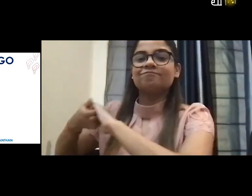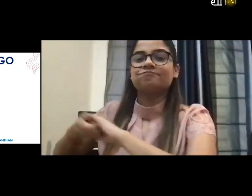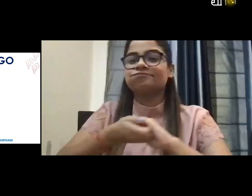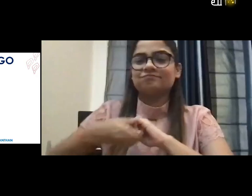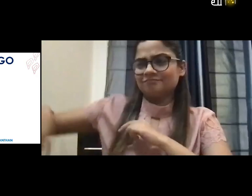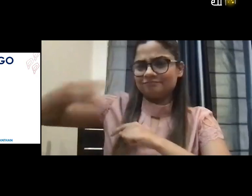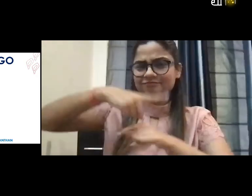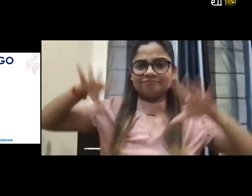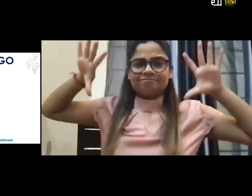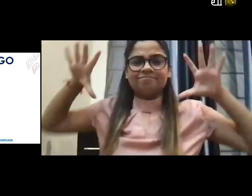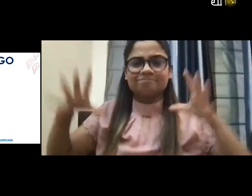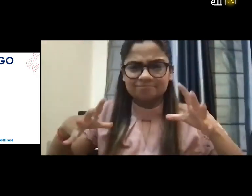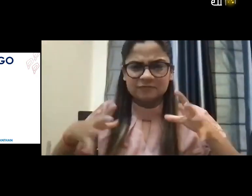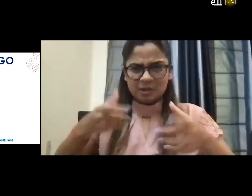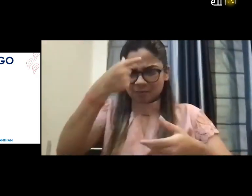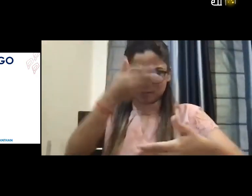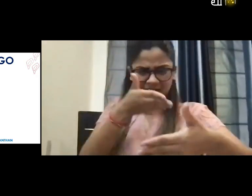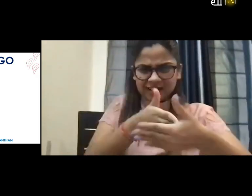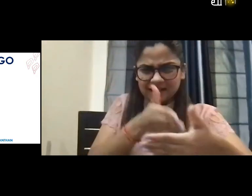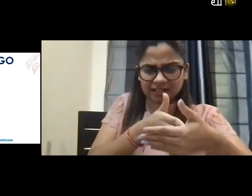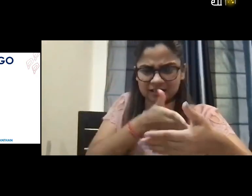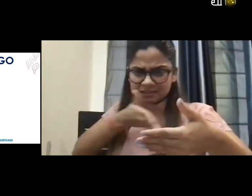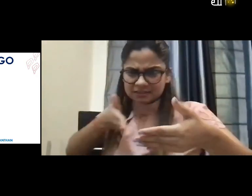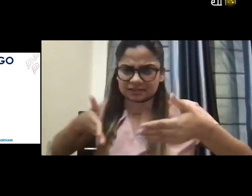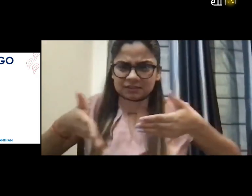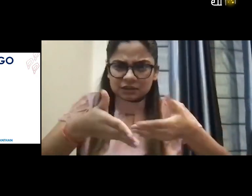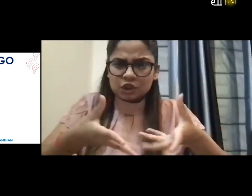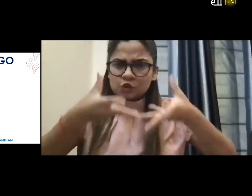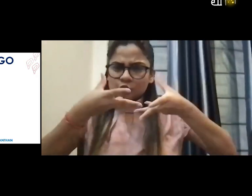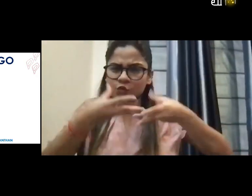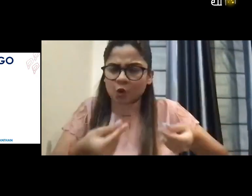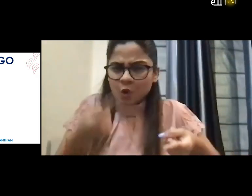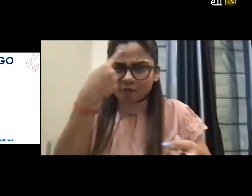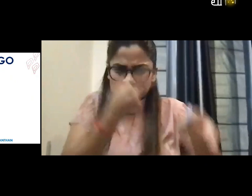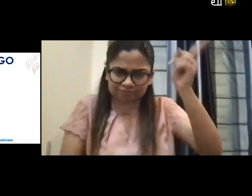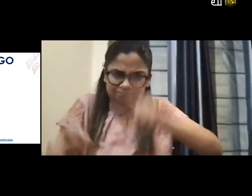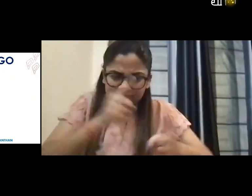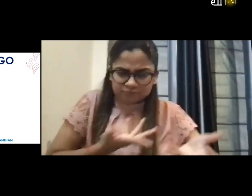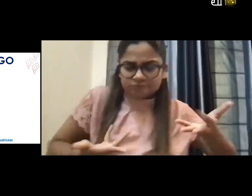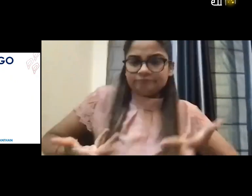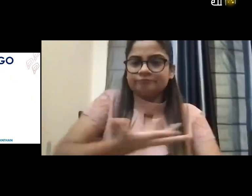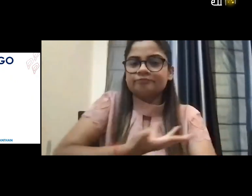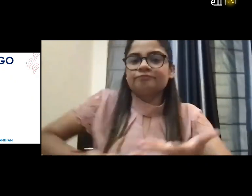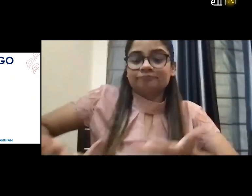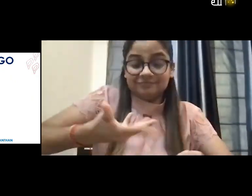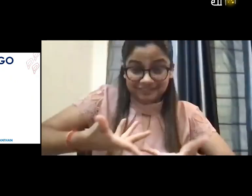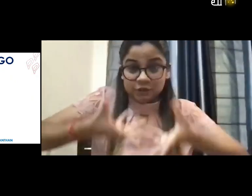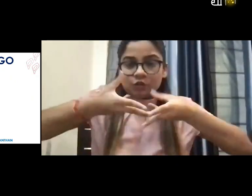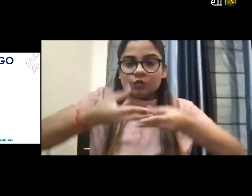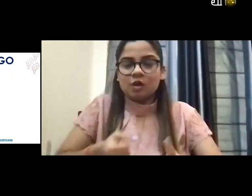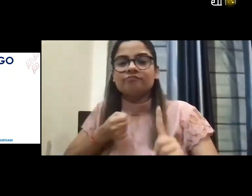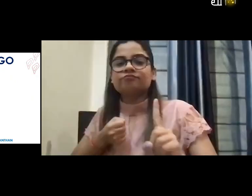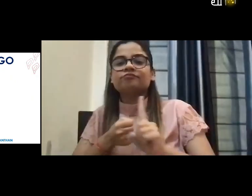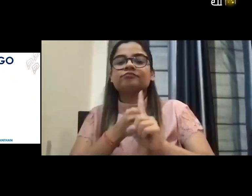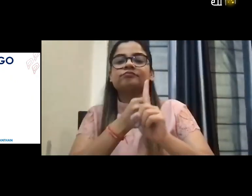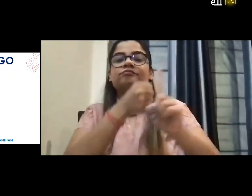this. So hearing people and deaf people, we can all be allies and come together and find a way out between all these barriers and